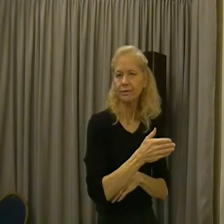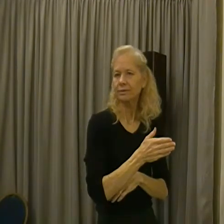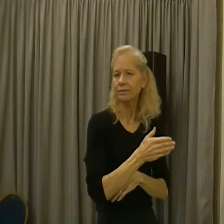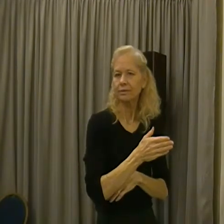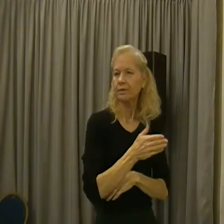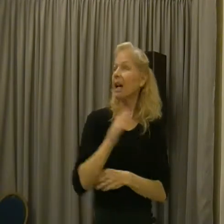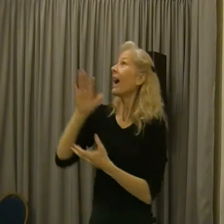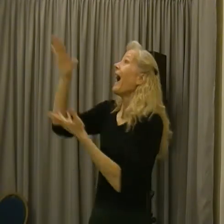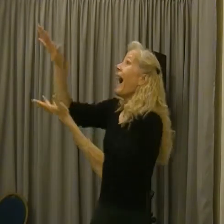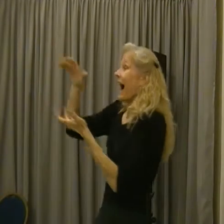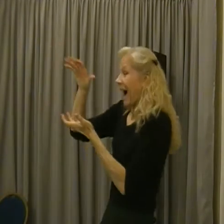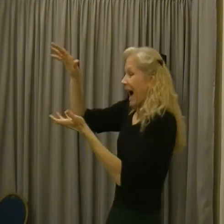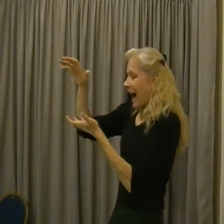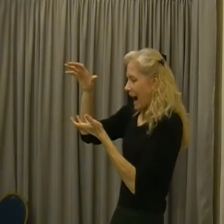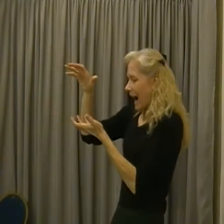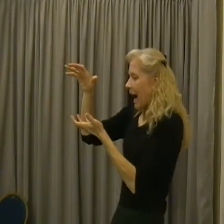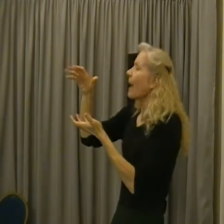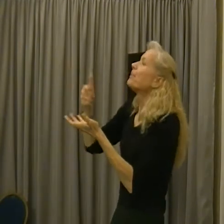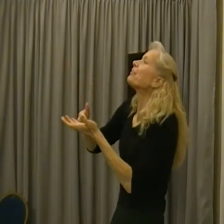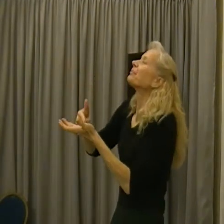what? Whatsoever we do all what? To the